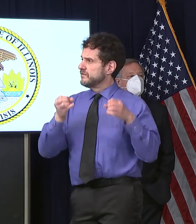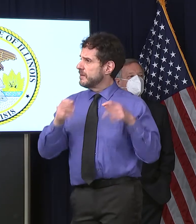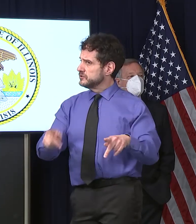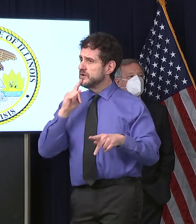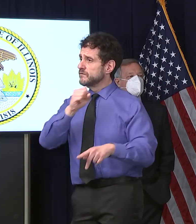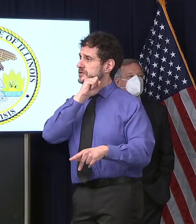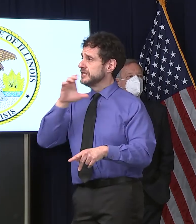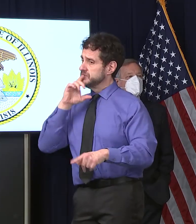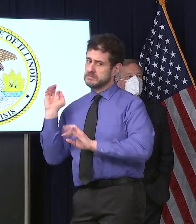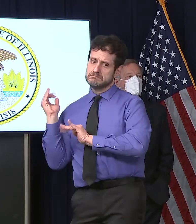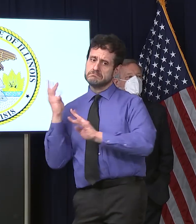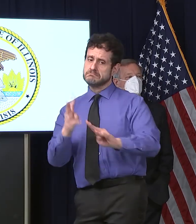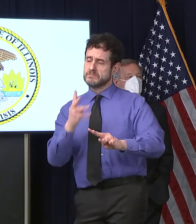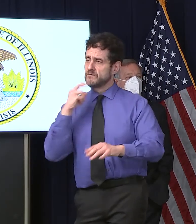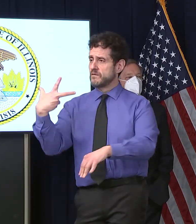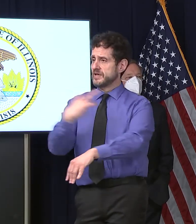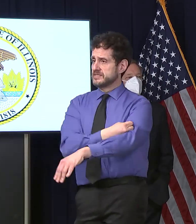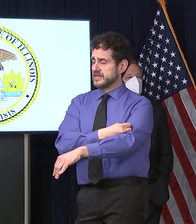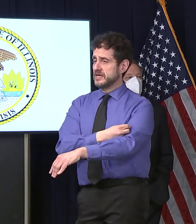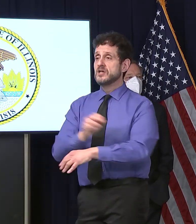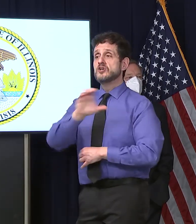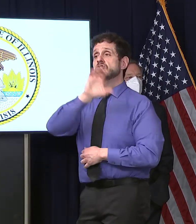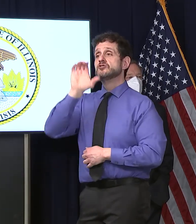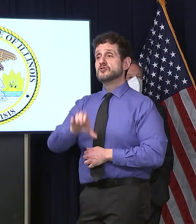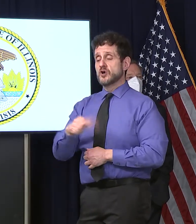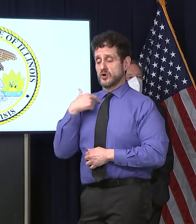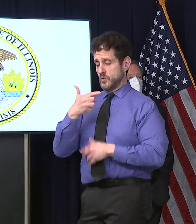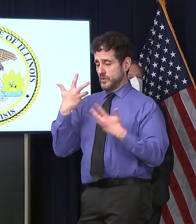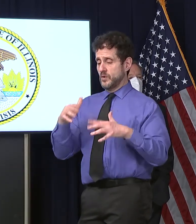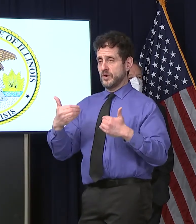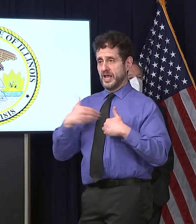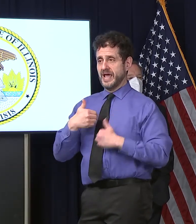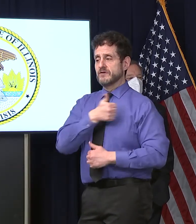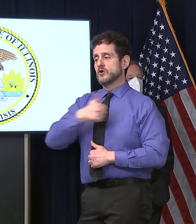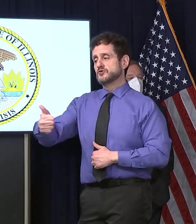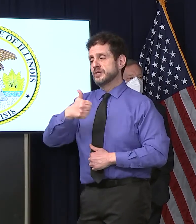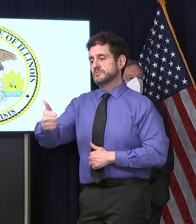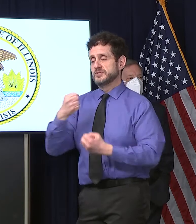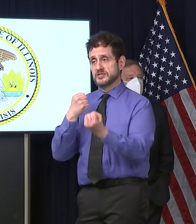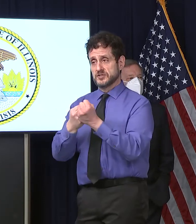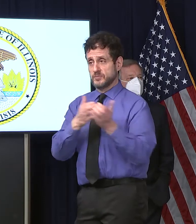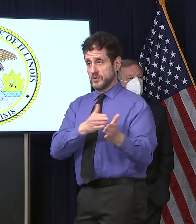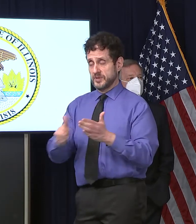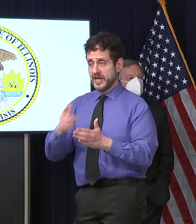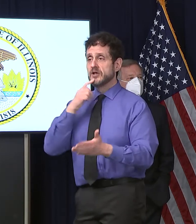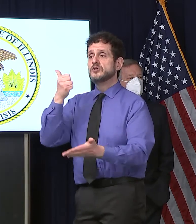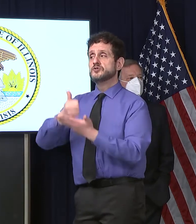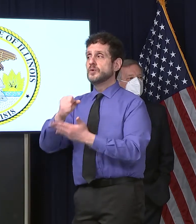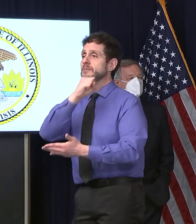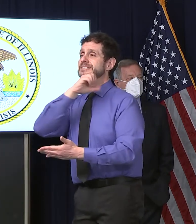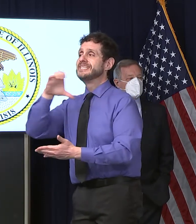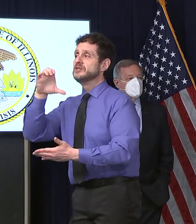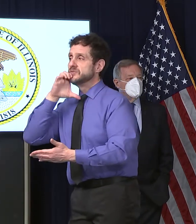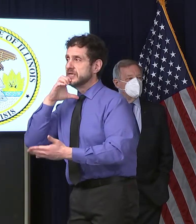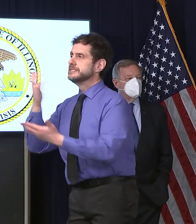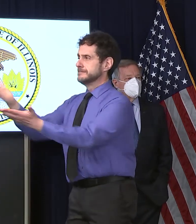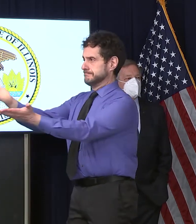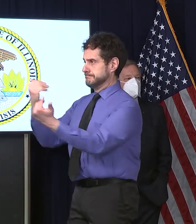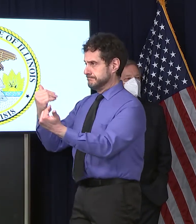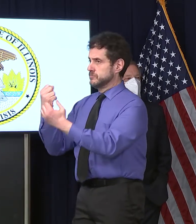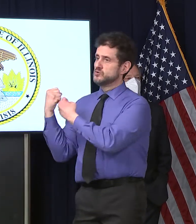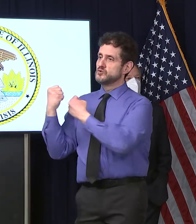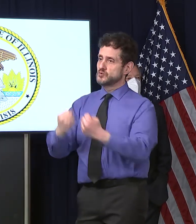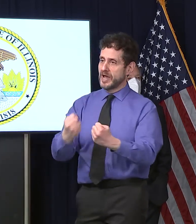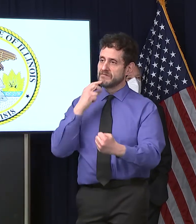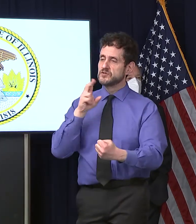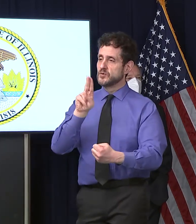seniors vaccinated. Chicago's already building a transportation support plan to get our seniors to the United Center.